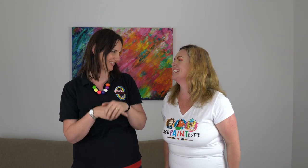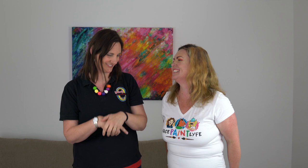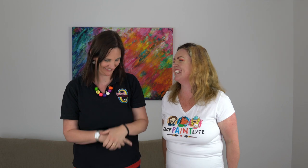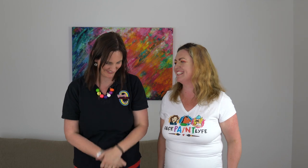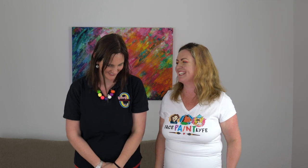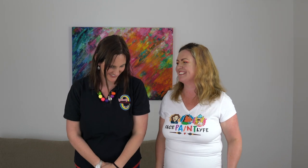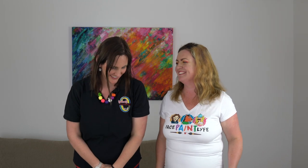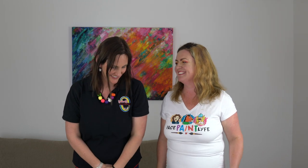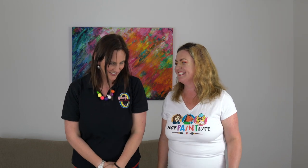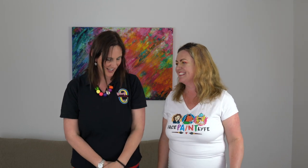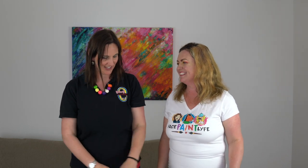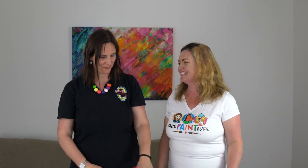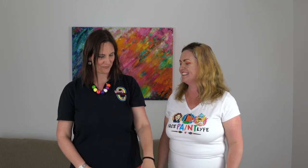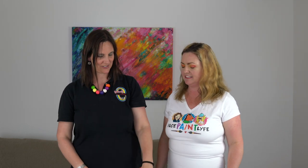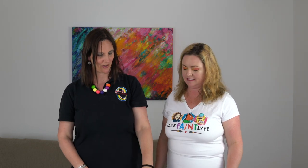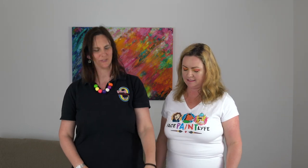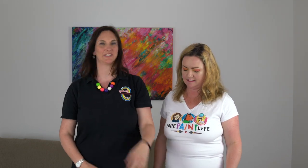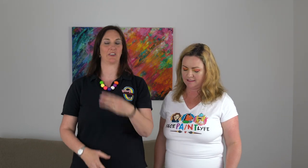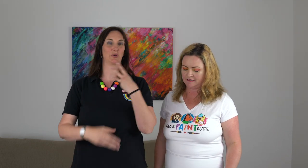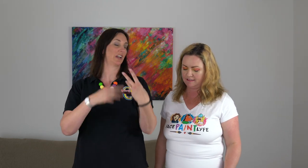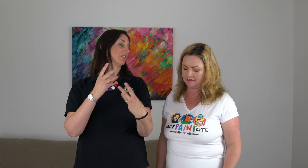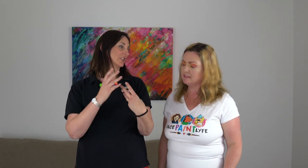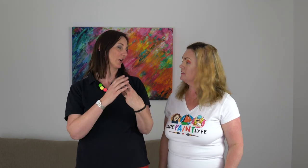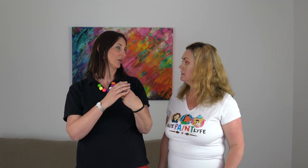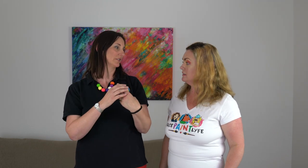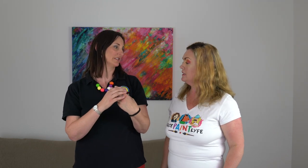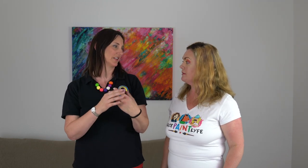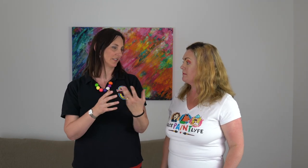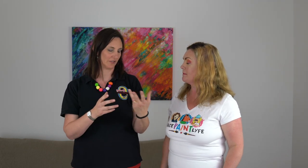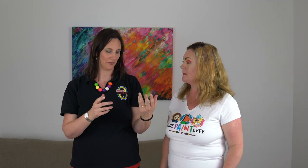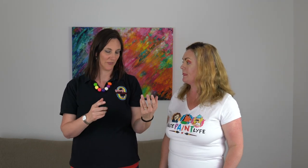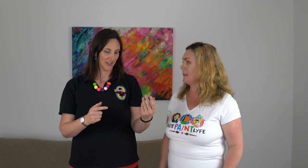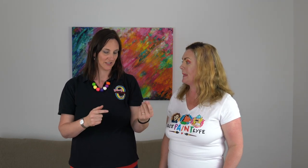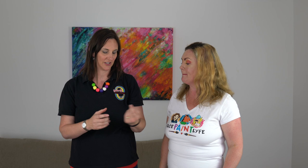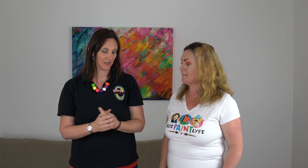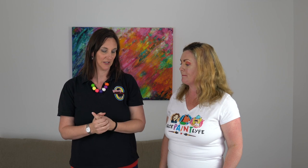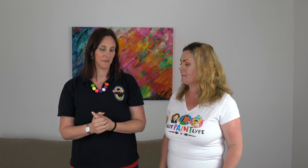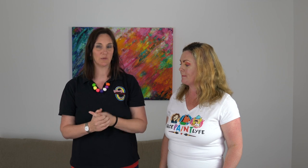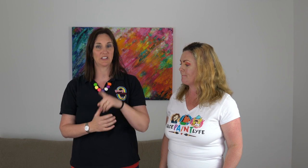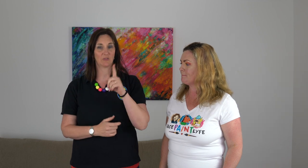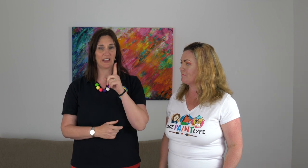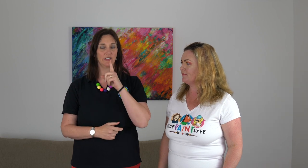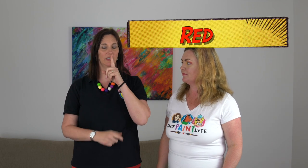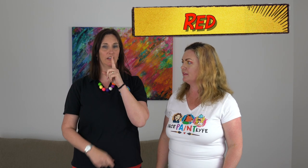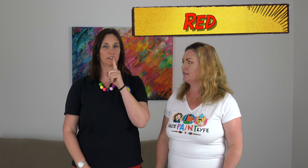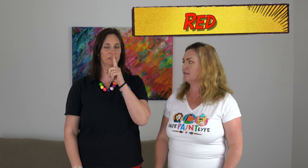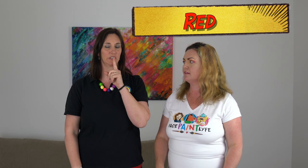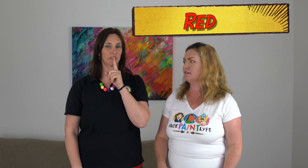yeah, good. So I'll just tell you what they are as I go, because I think that'll help. Yeah. So first one is red, and I do it,